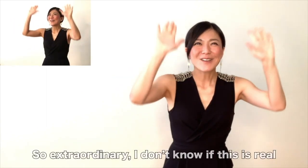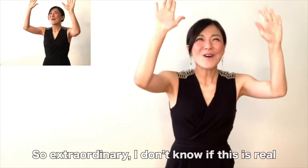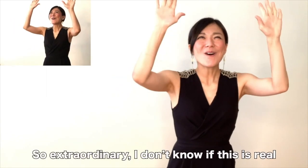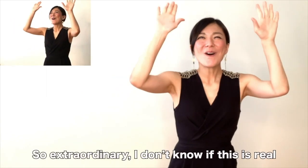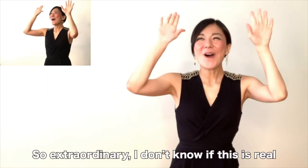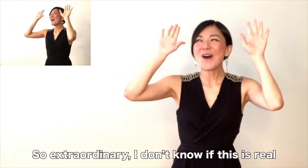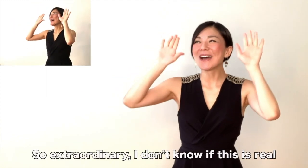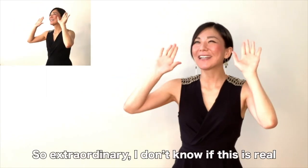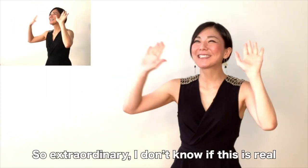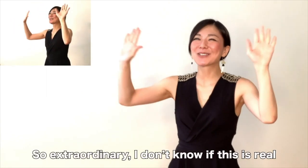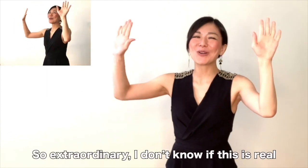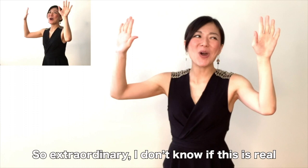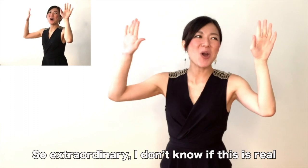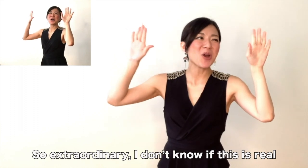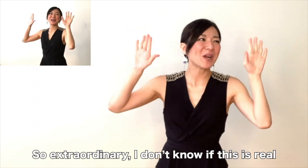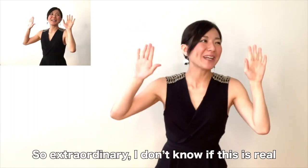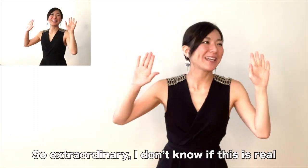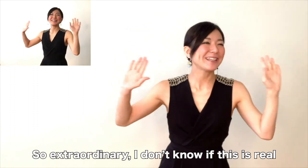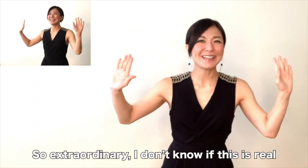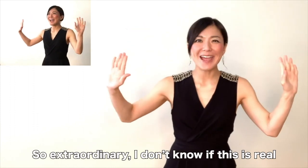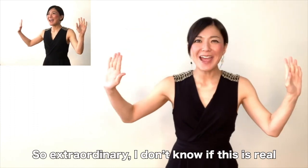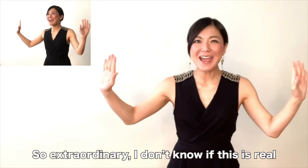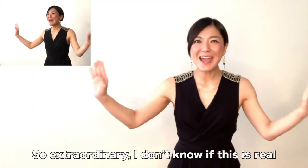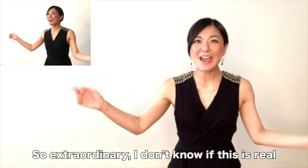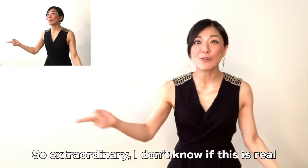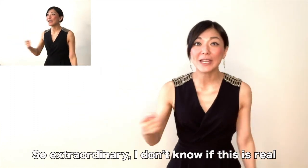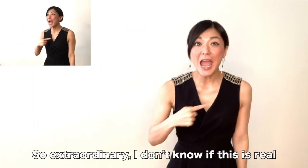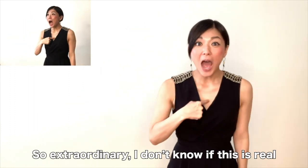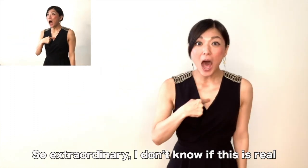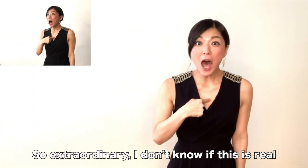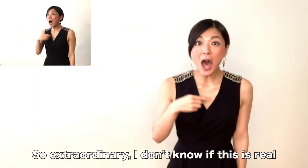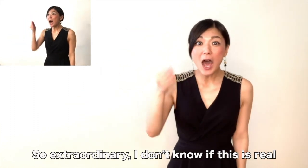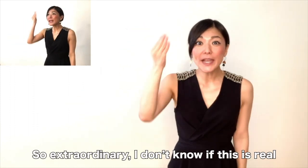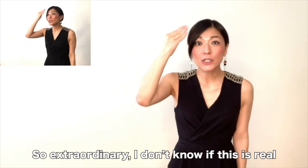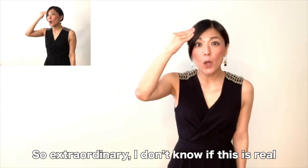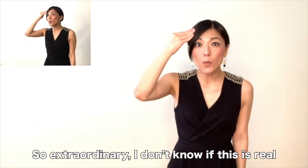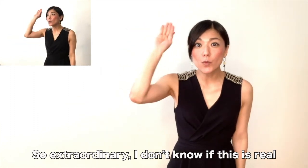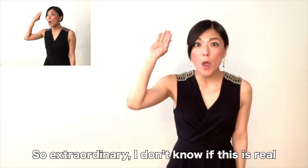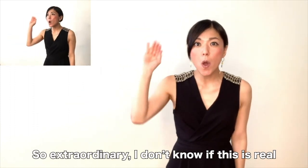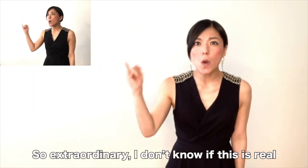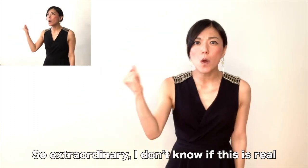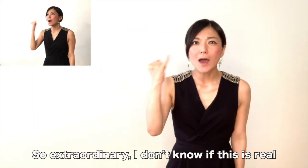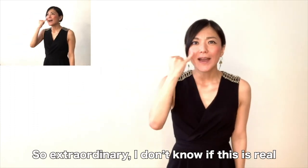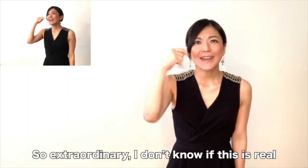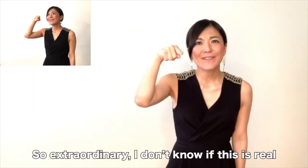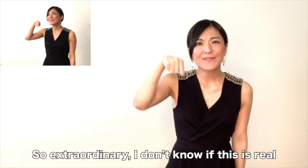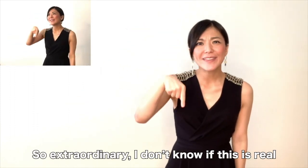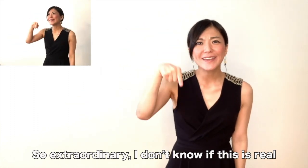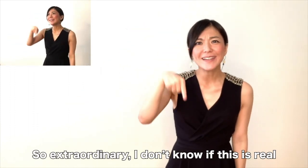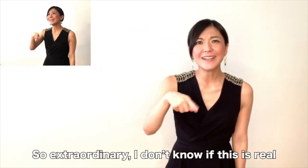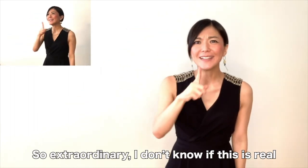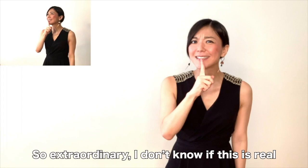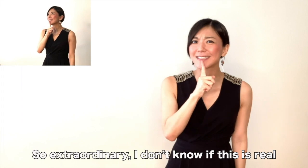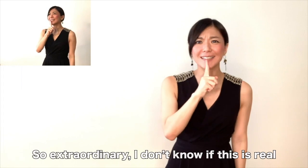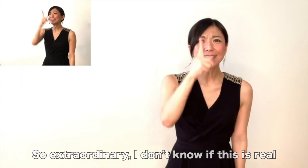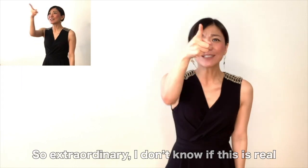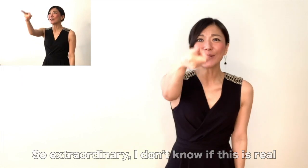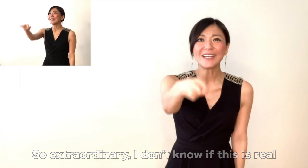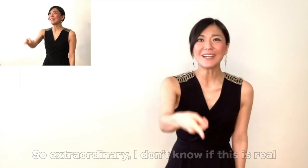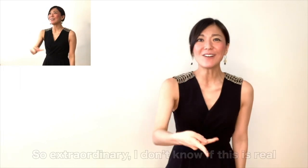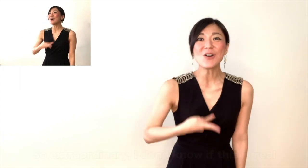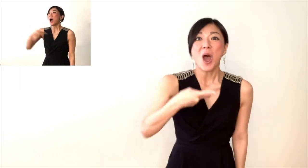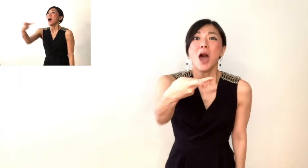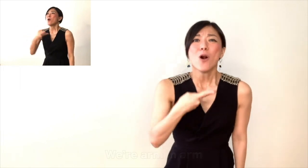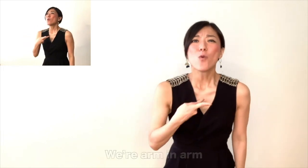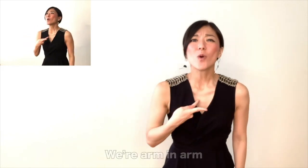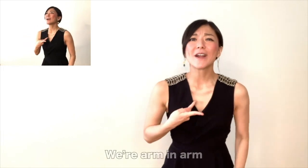So extraordinary I don't know if this is